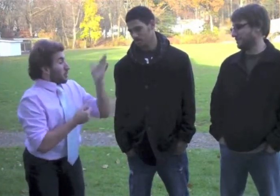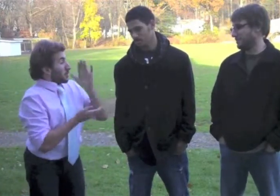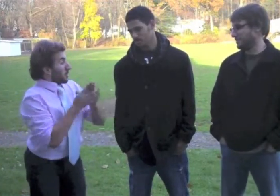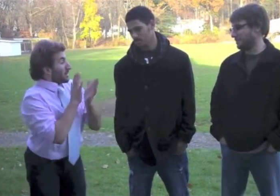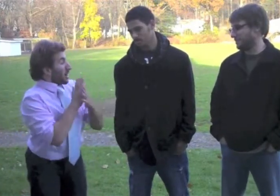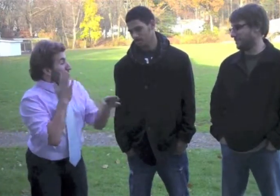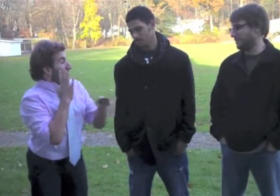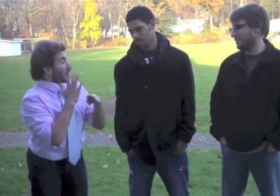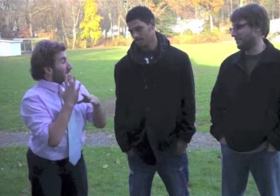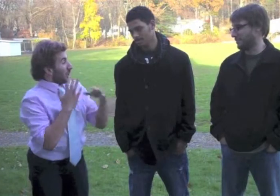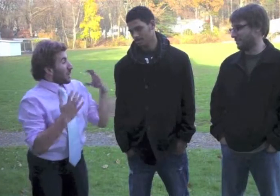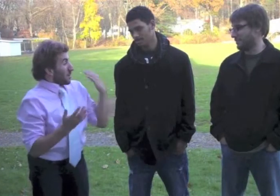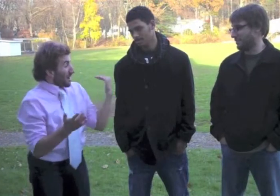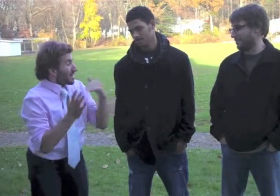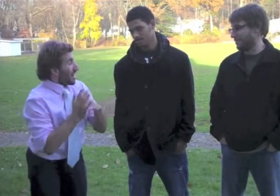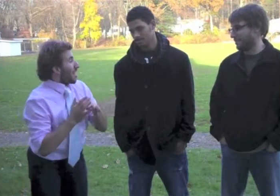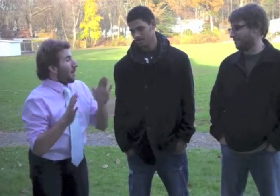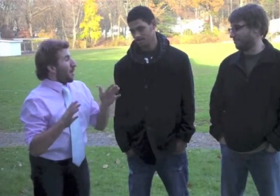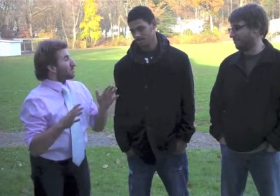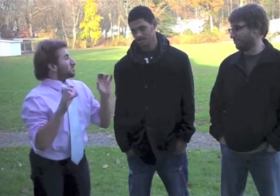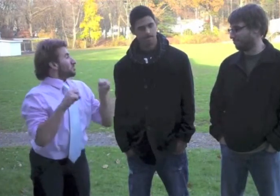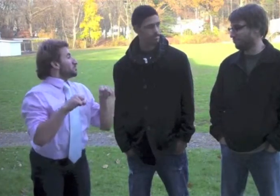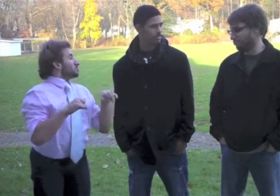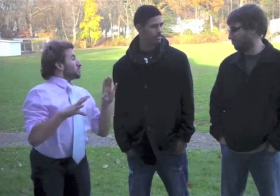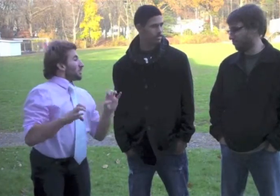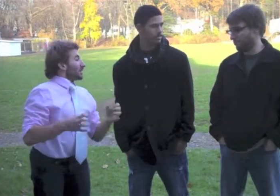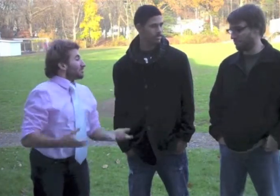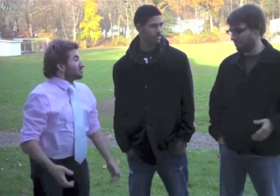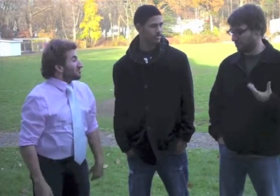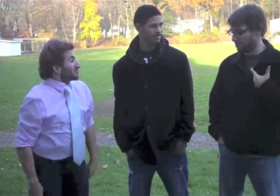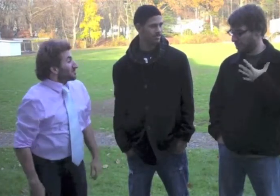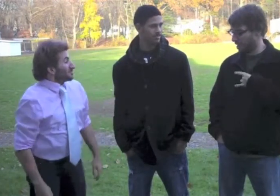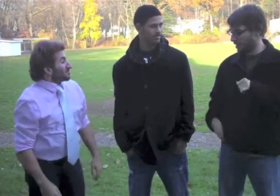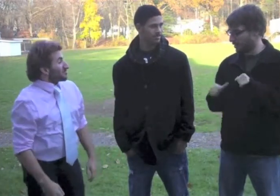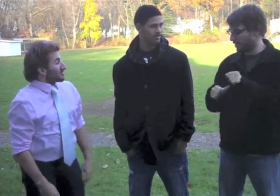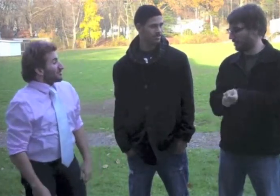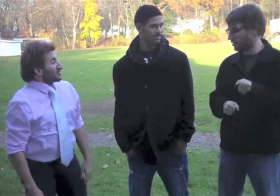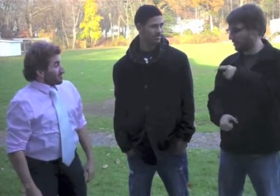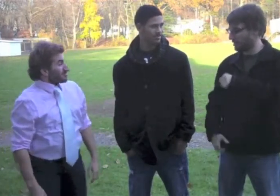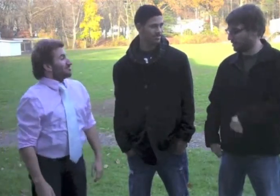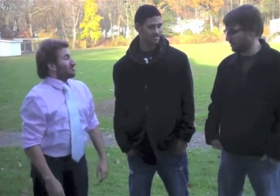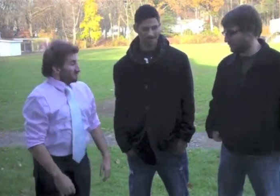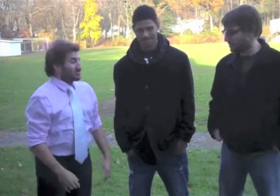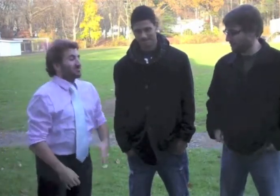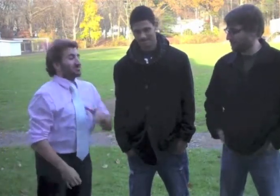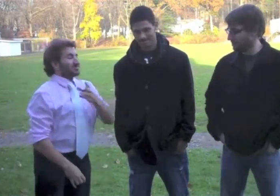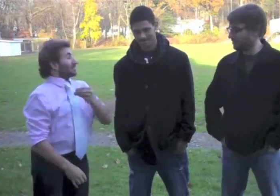And next year, are you willing or hopeful that you will be the soccer coach again? I would like to be, yes, absolutely.